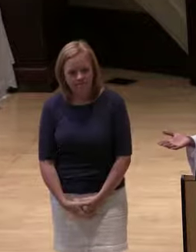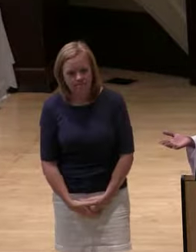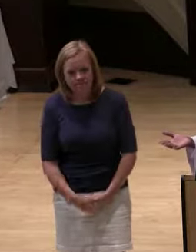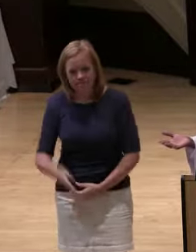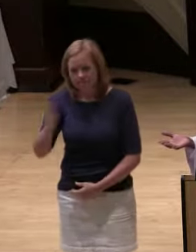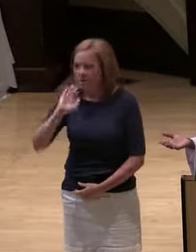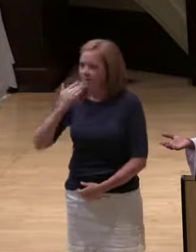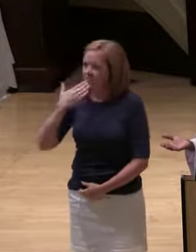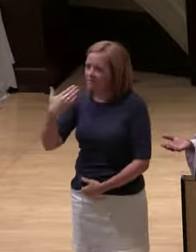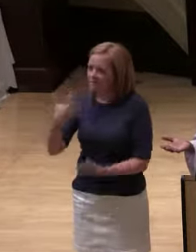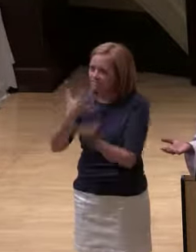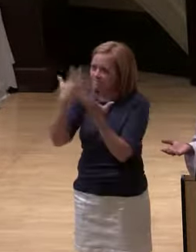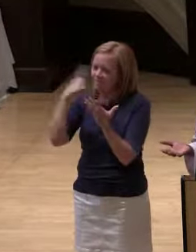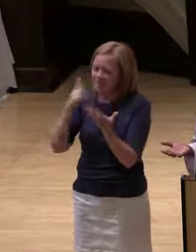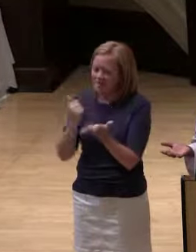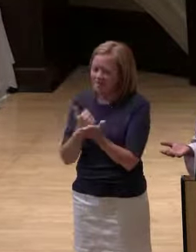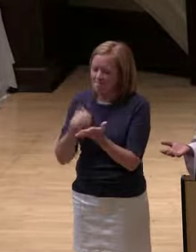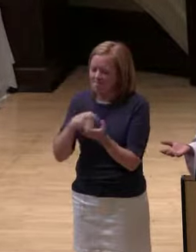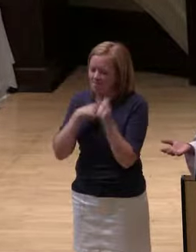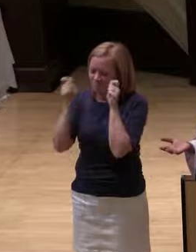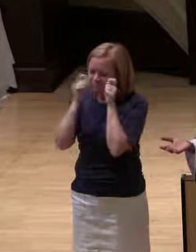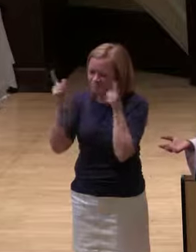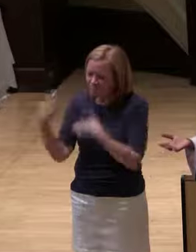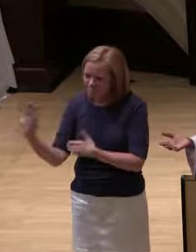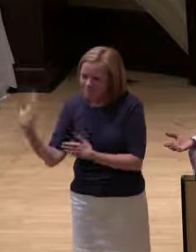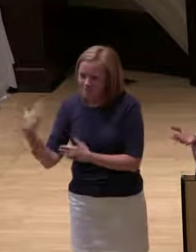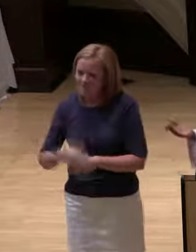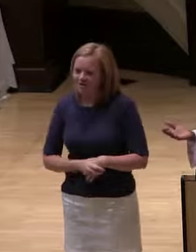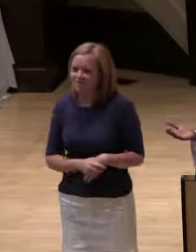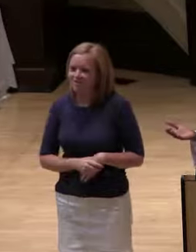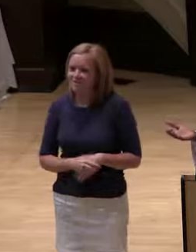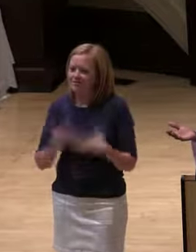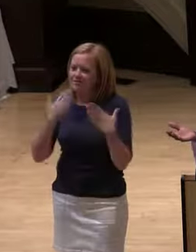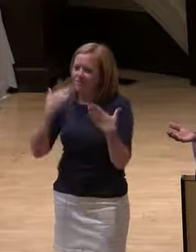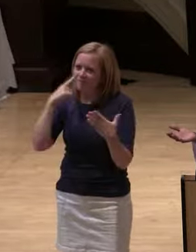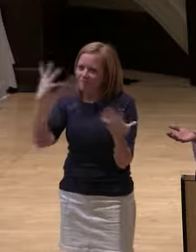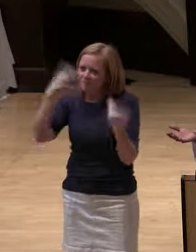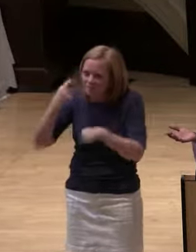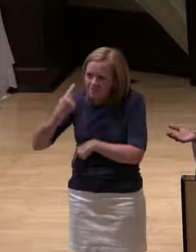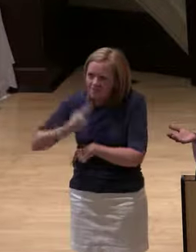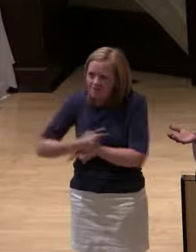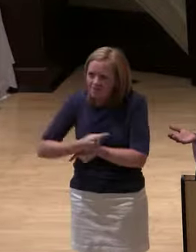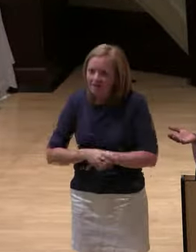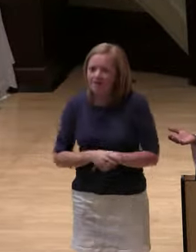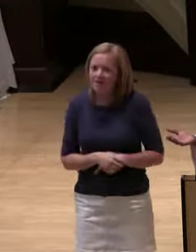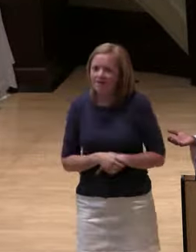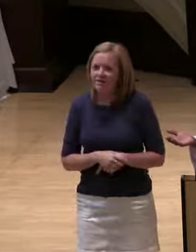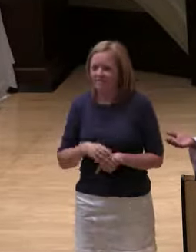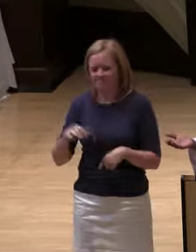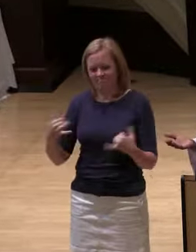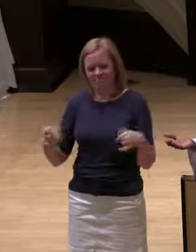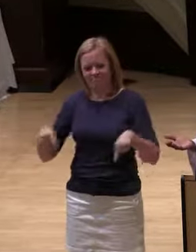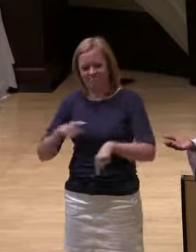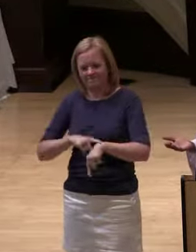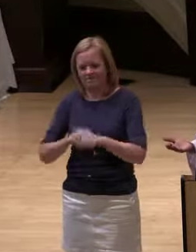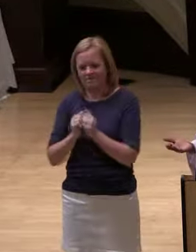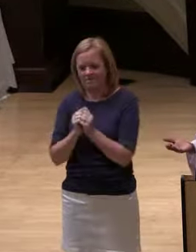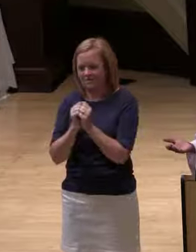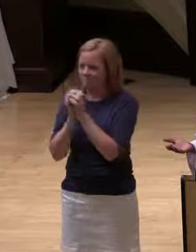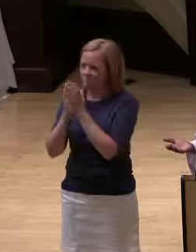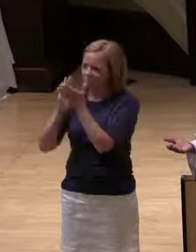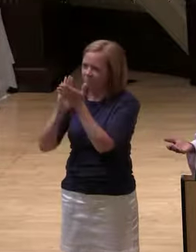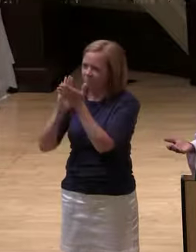God, thank you so much for waking us up this morning. Thank you for this beautiful day, this time to praise you, to worship